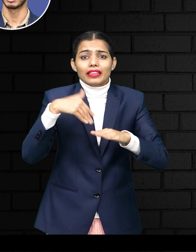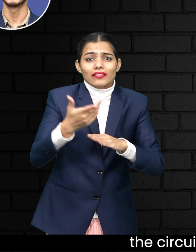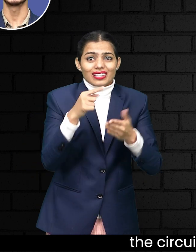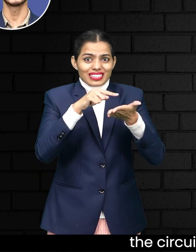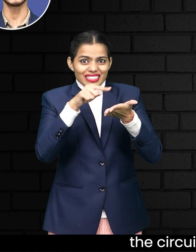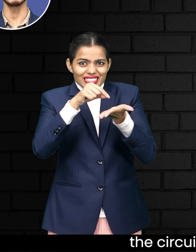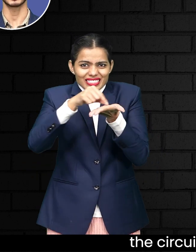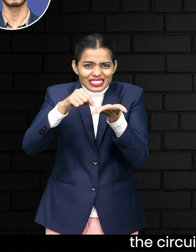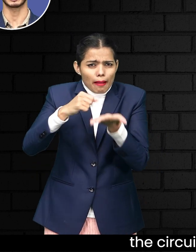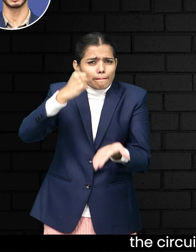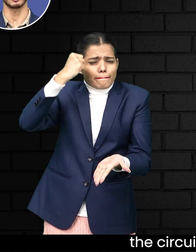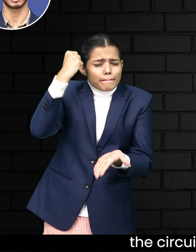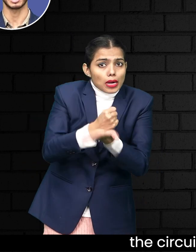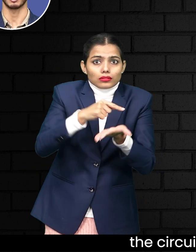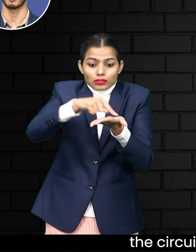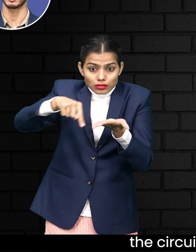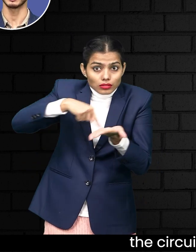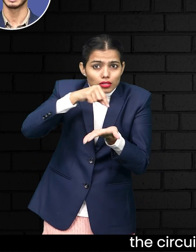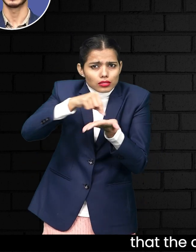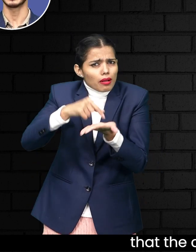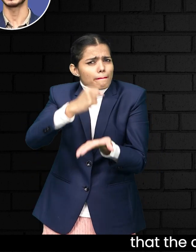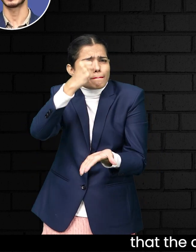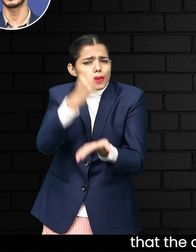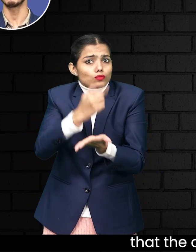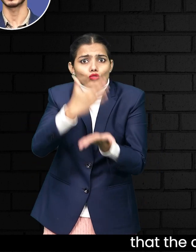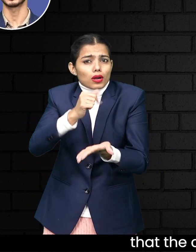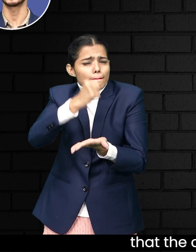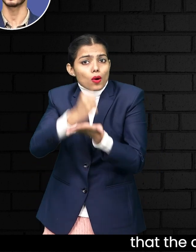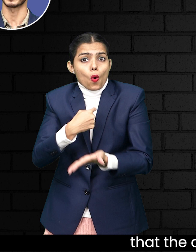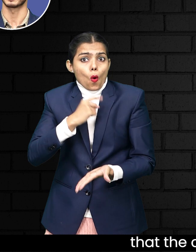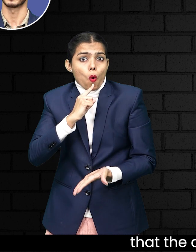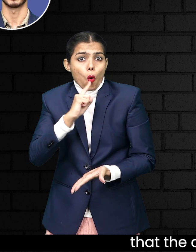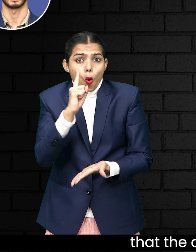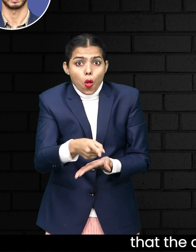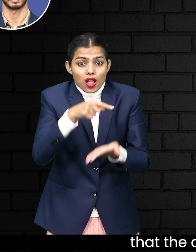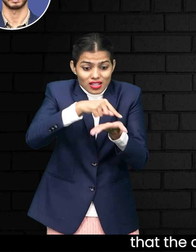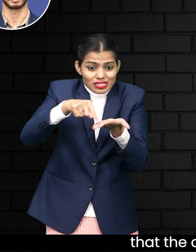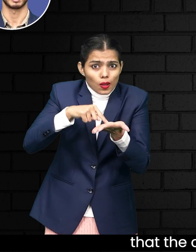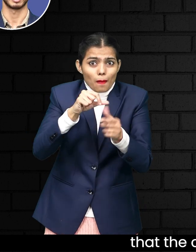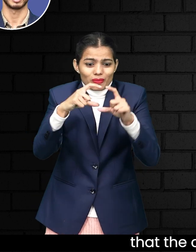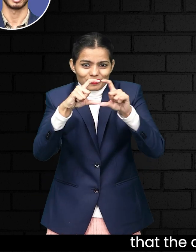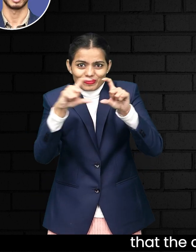Therefore, the circuit must be closed in order that the current passes through it.